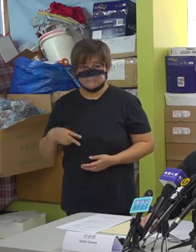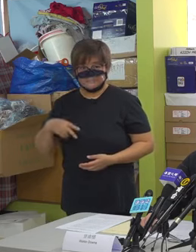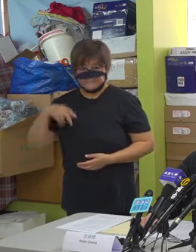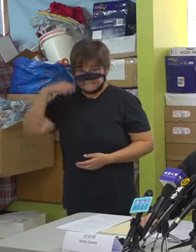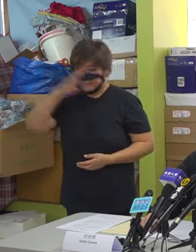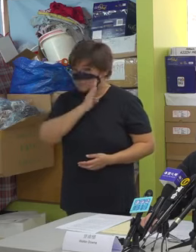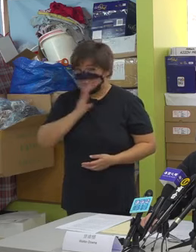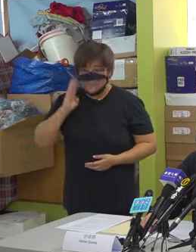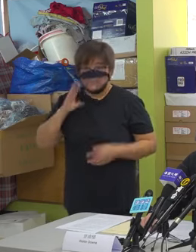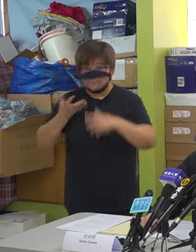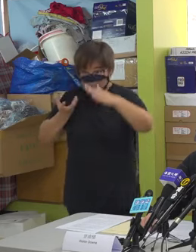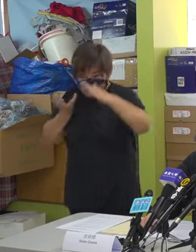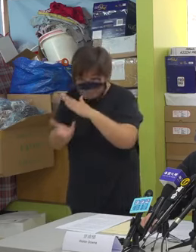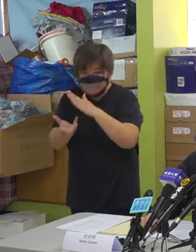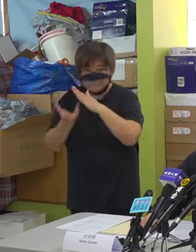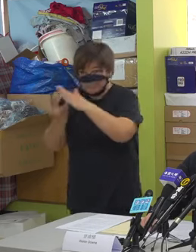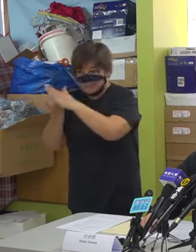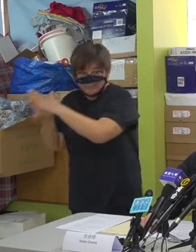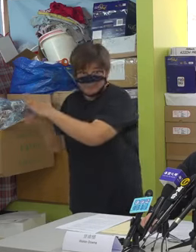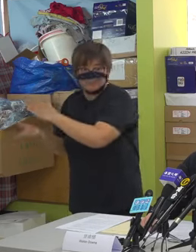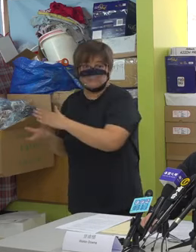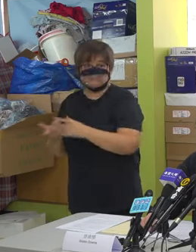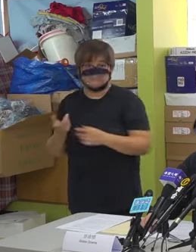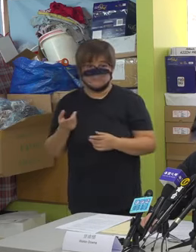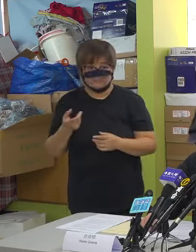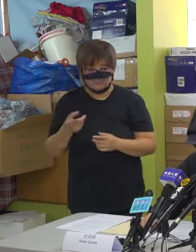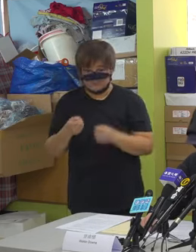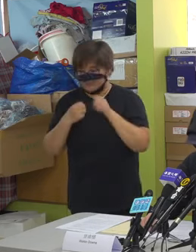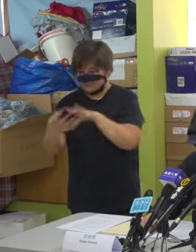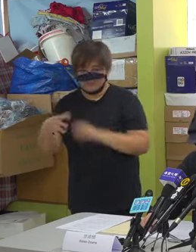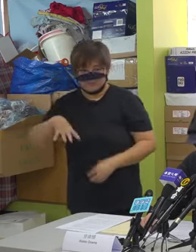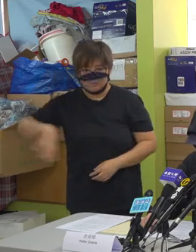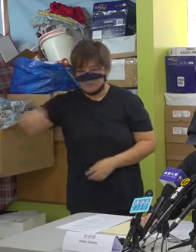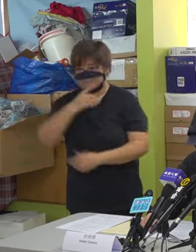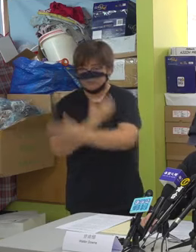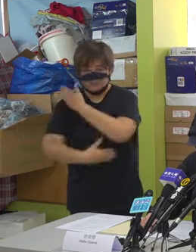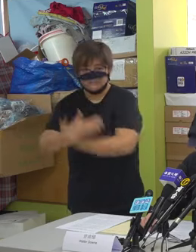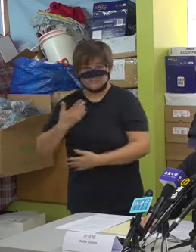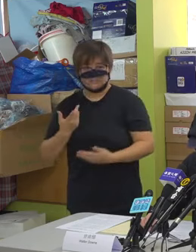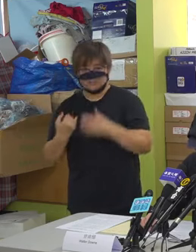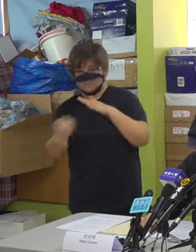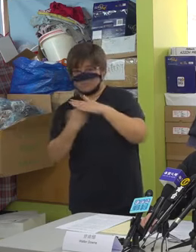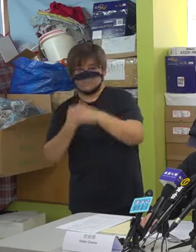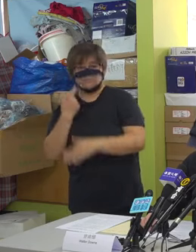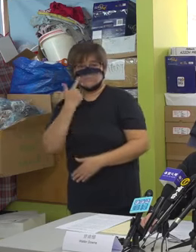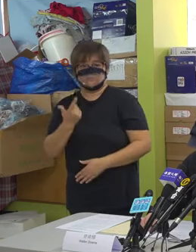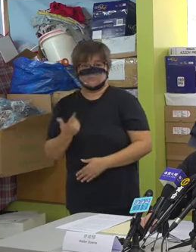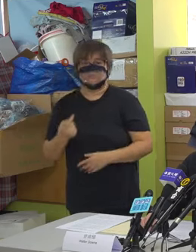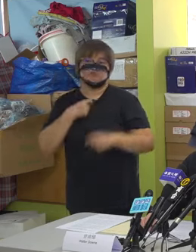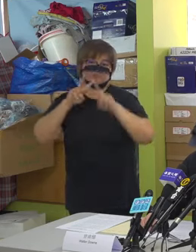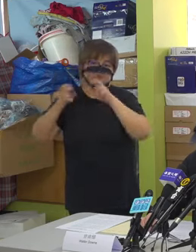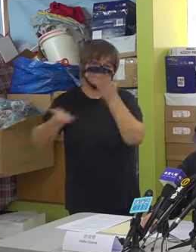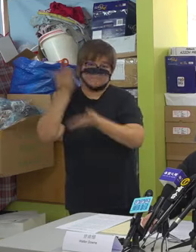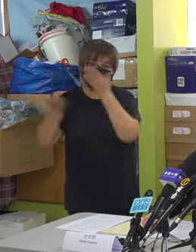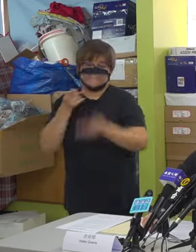The HKPF is by every means a public hazard. The third issue that must be addressed is the